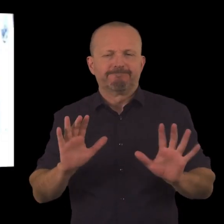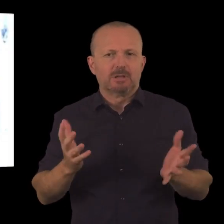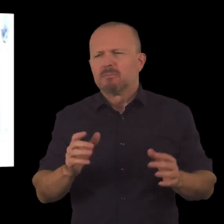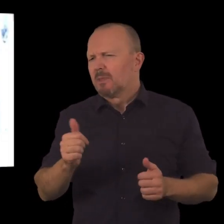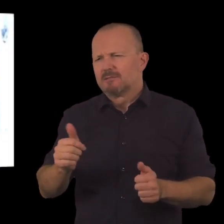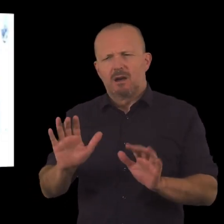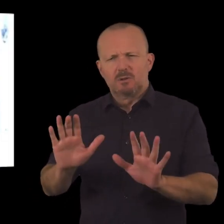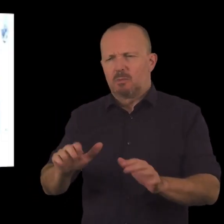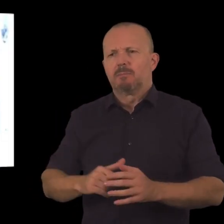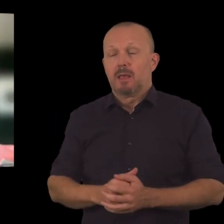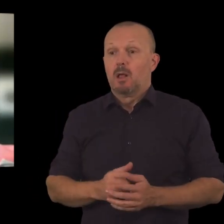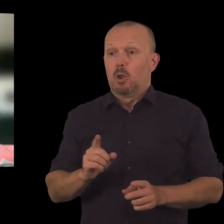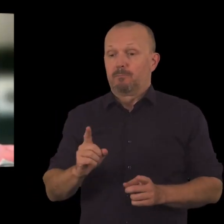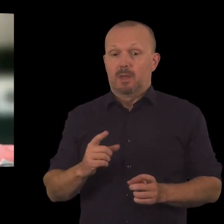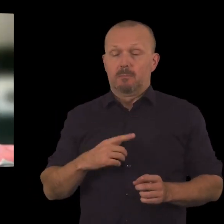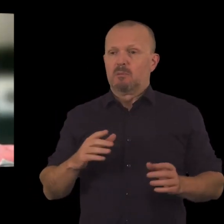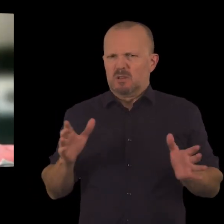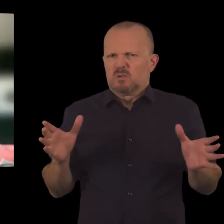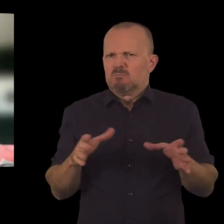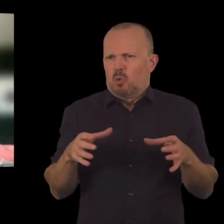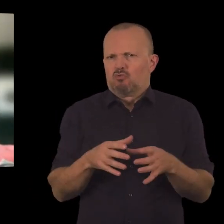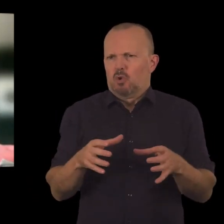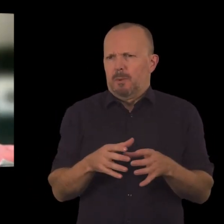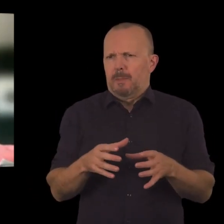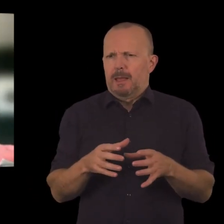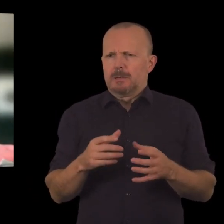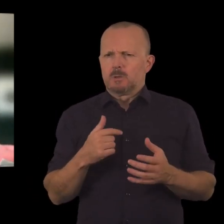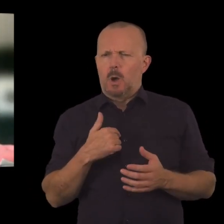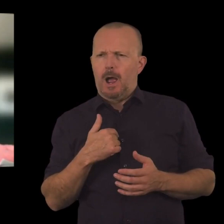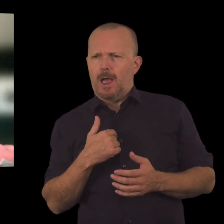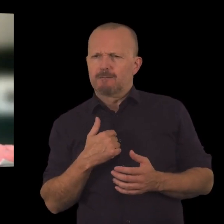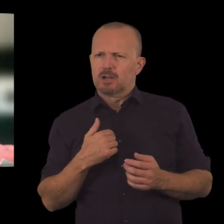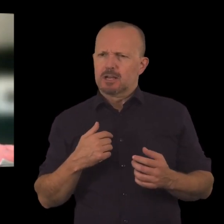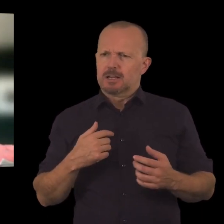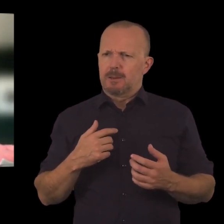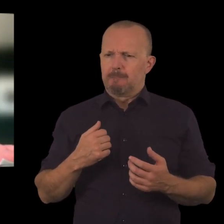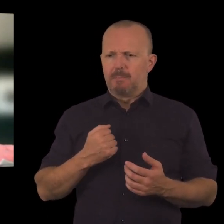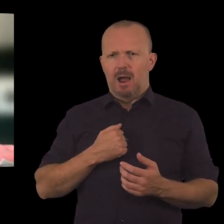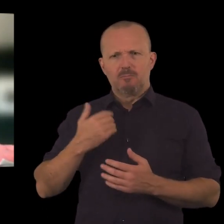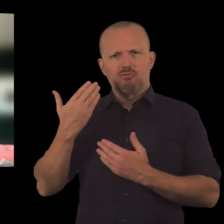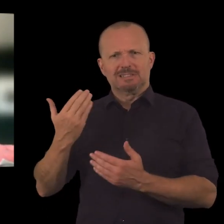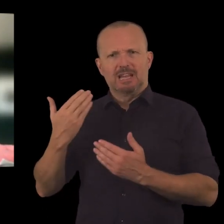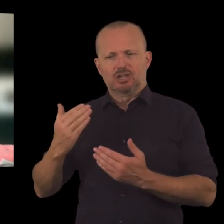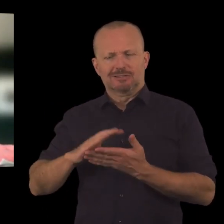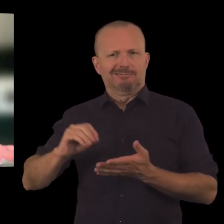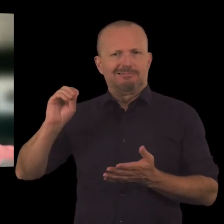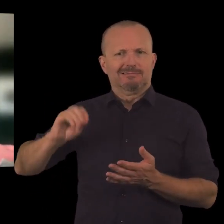earlier, so. You're all good. Look, because we're a small group, I've slightly thrown